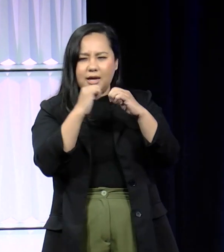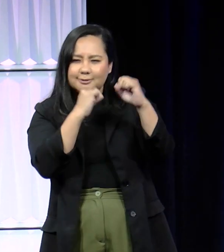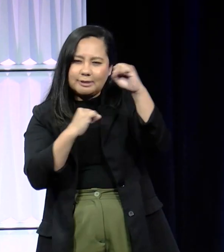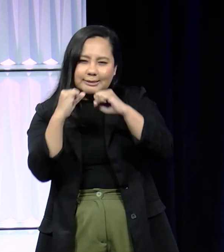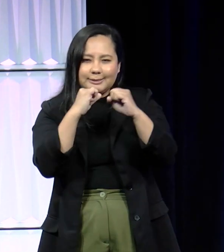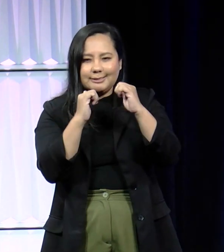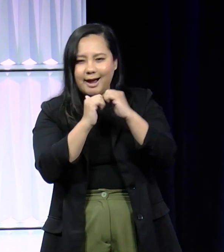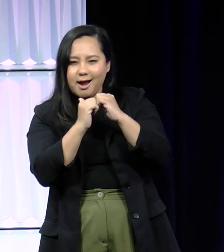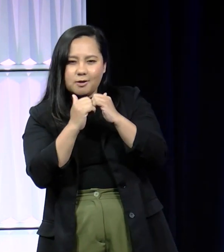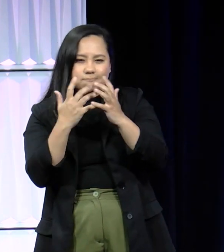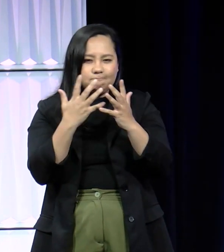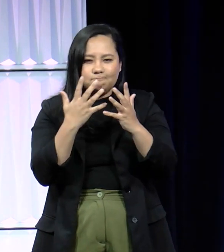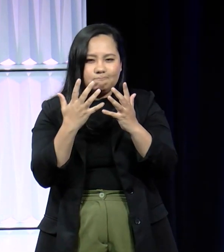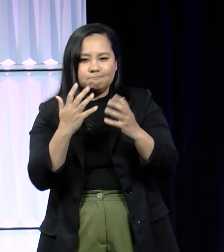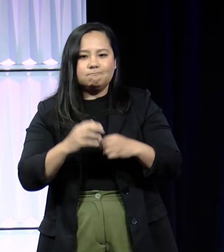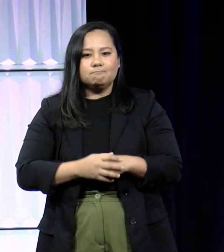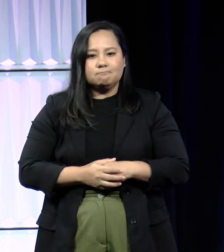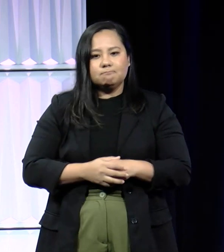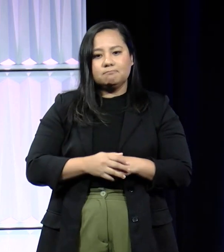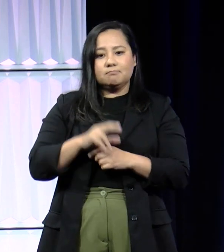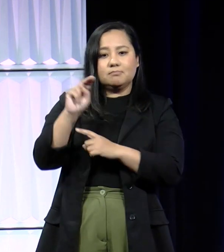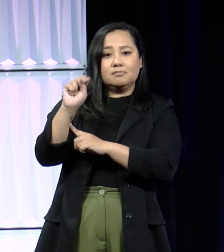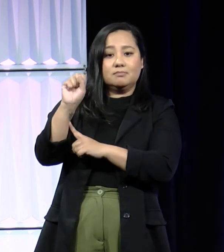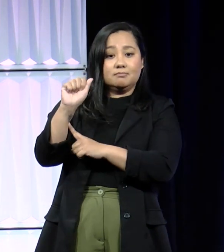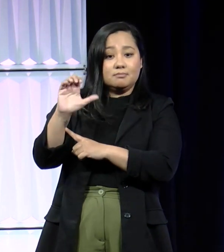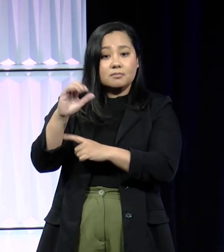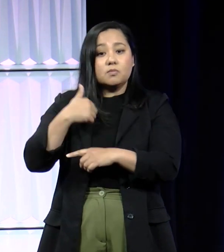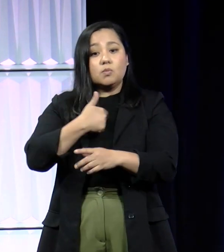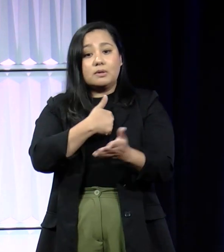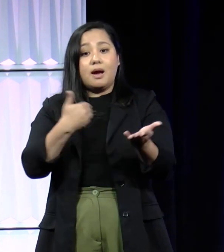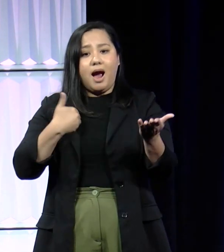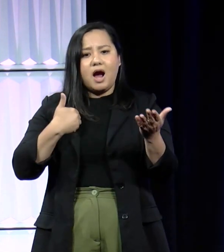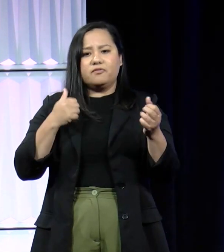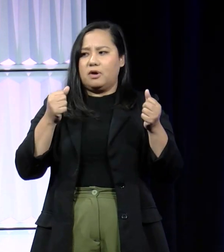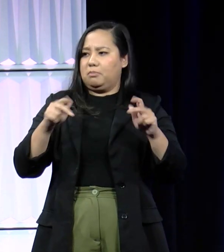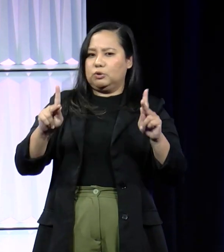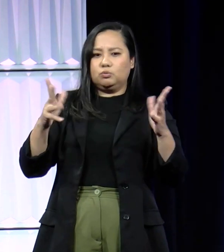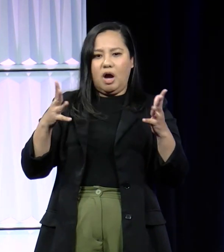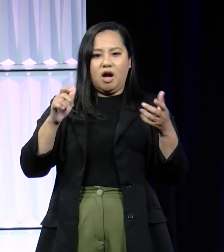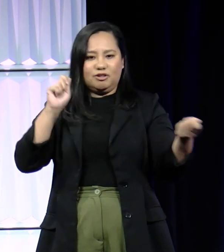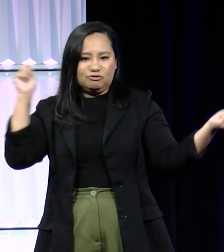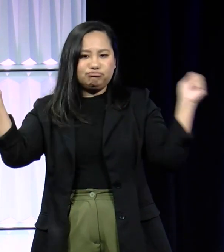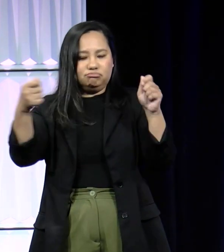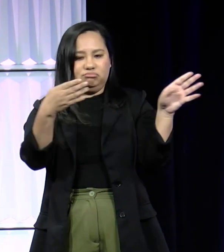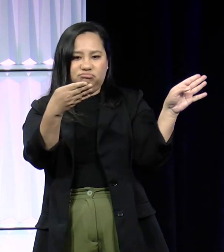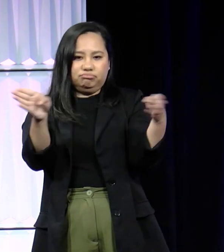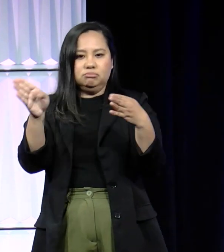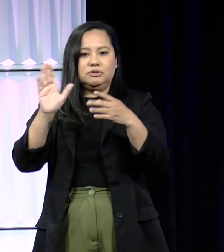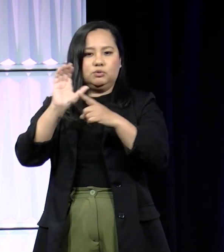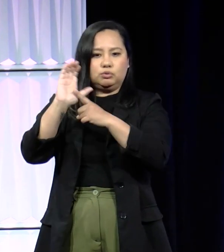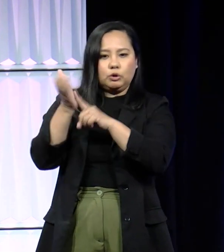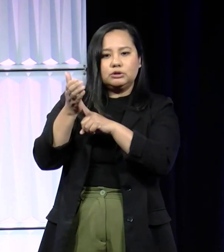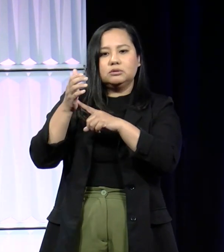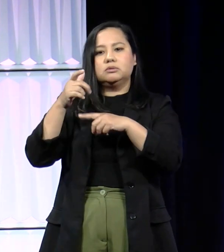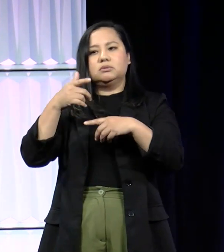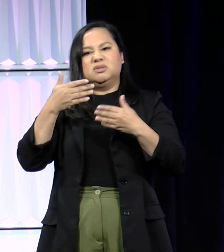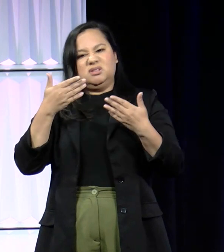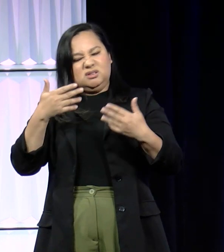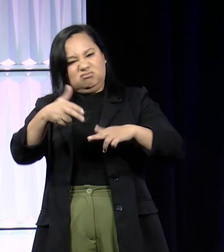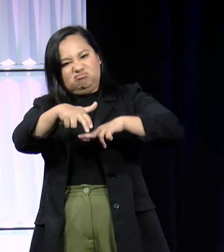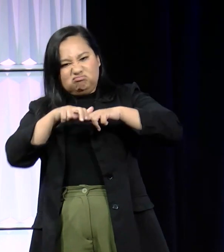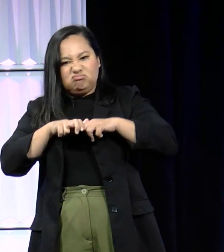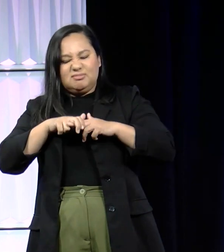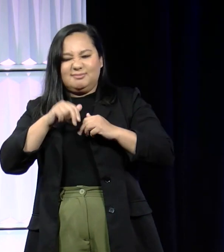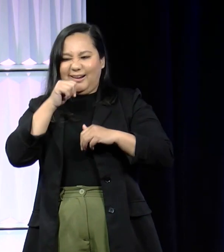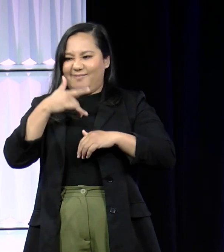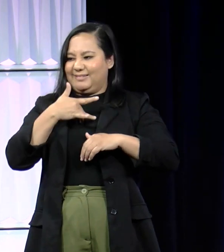to shift culture. We have opportunities to sit in our discomfort alongside the